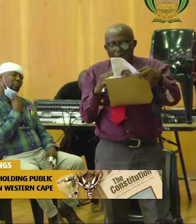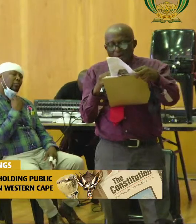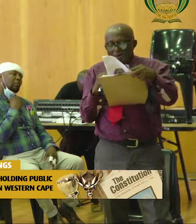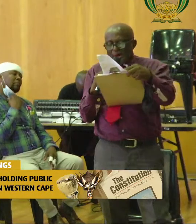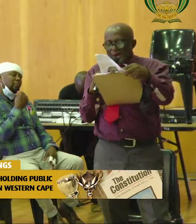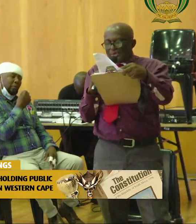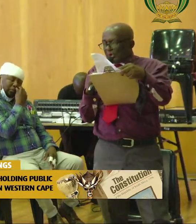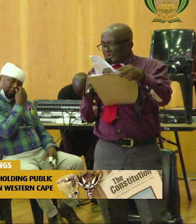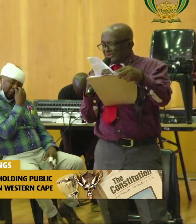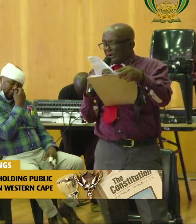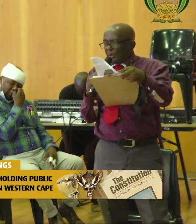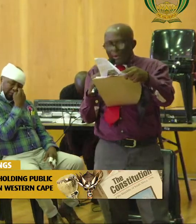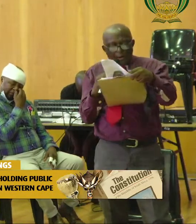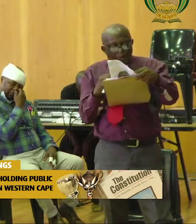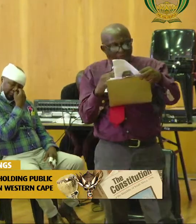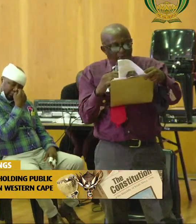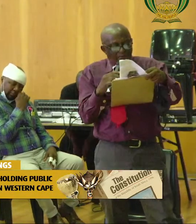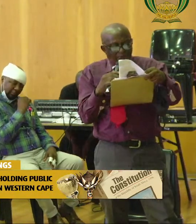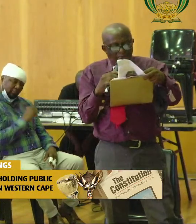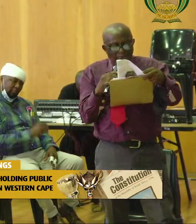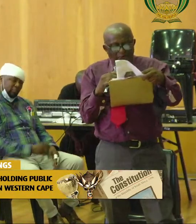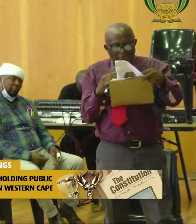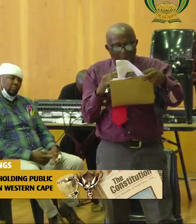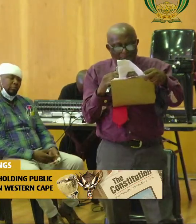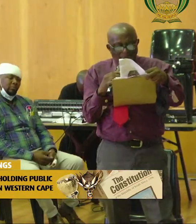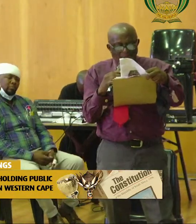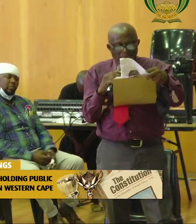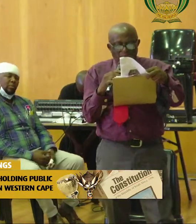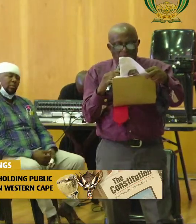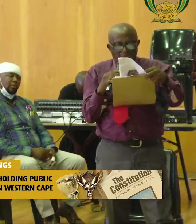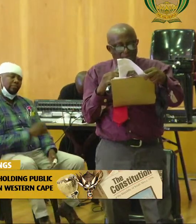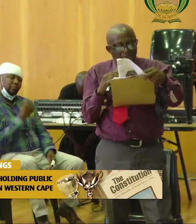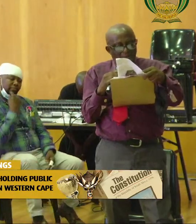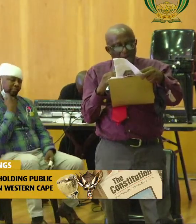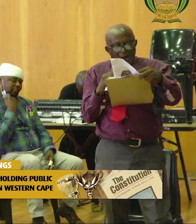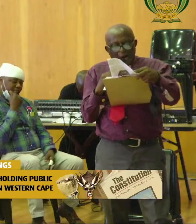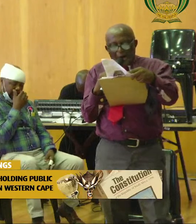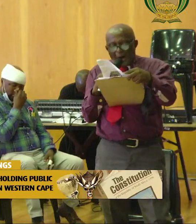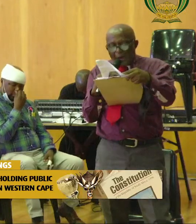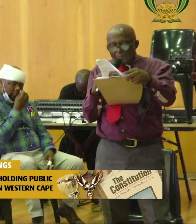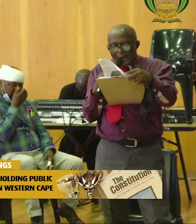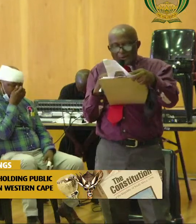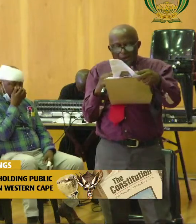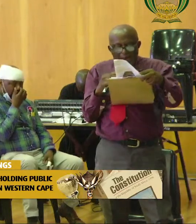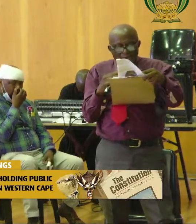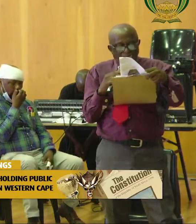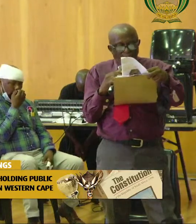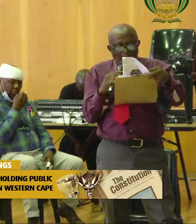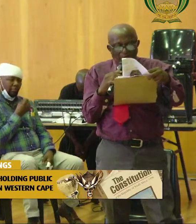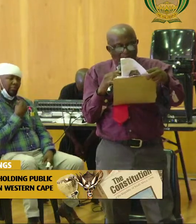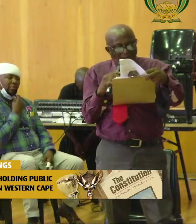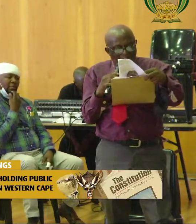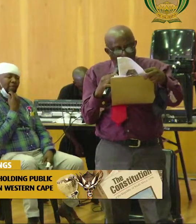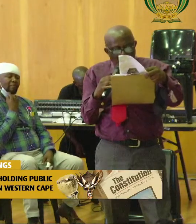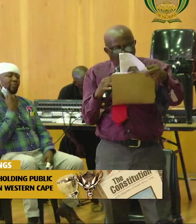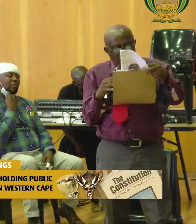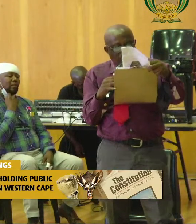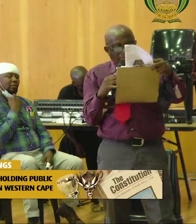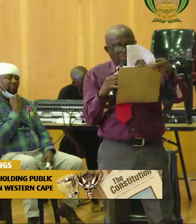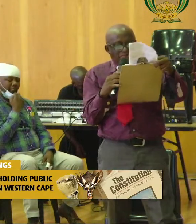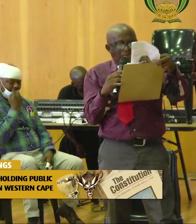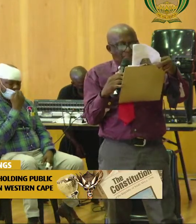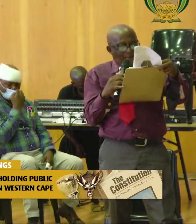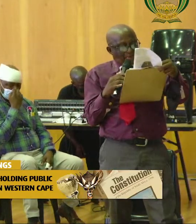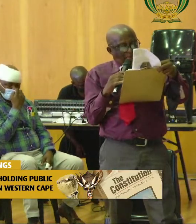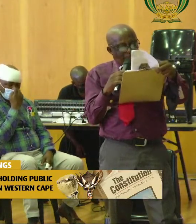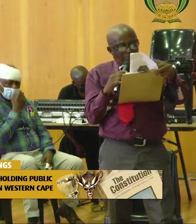properly choosing of individuals or persons. How many years you are in government, that